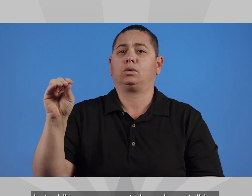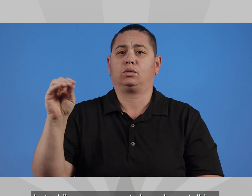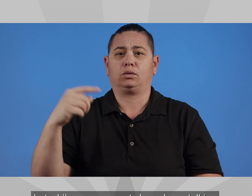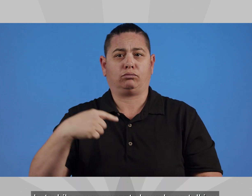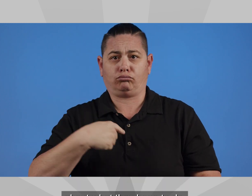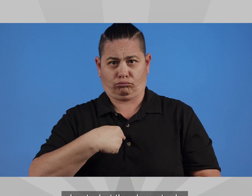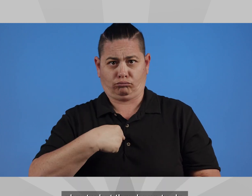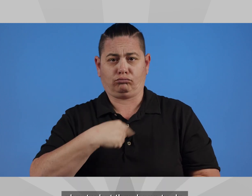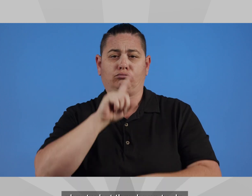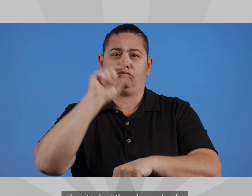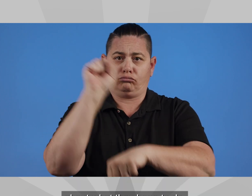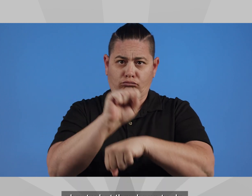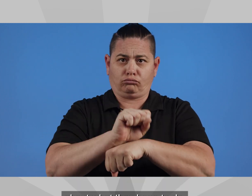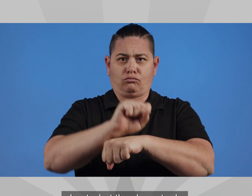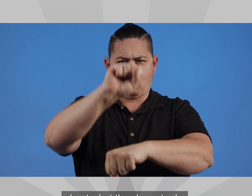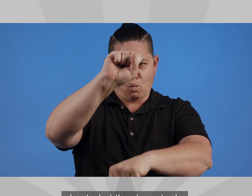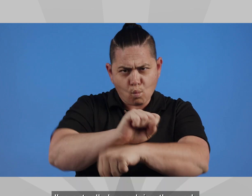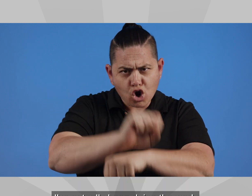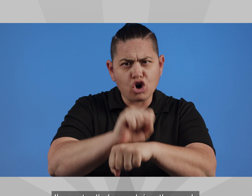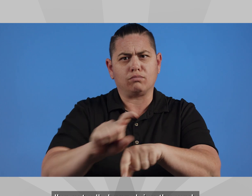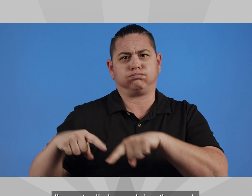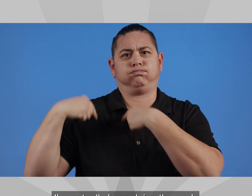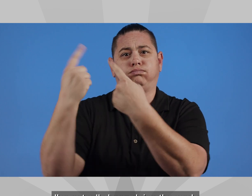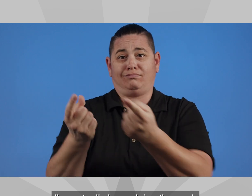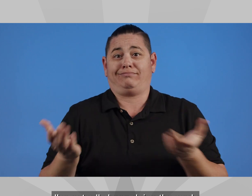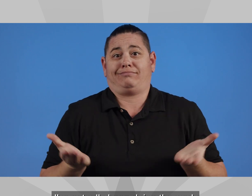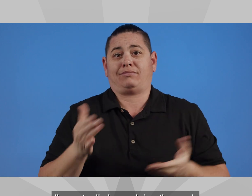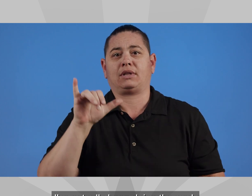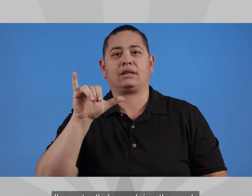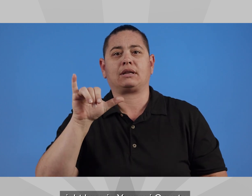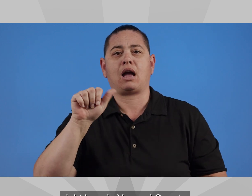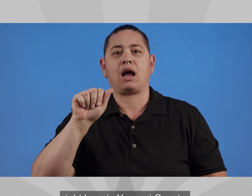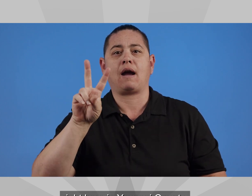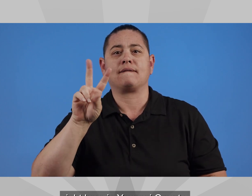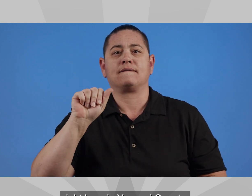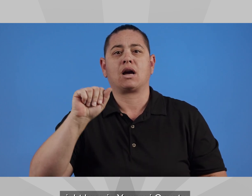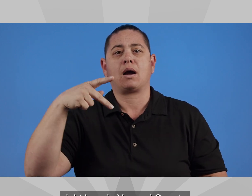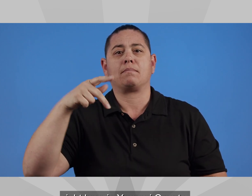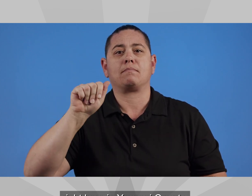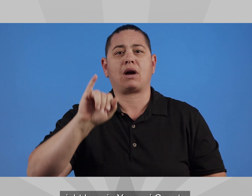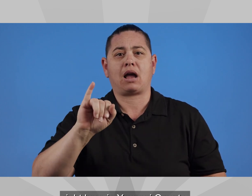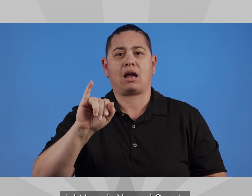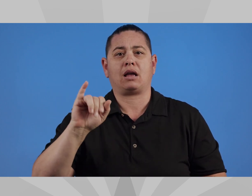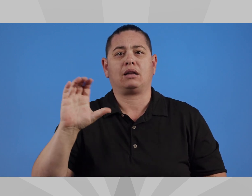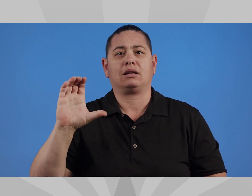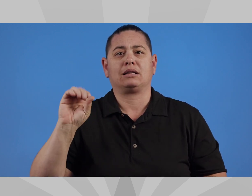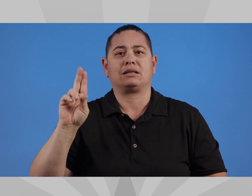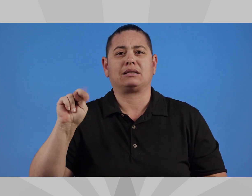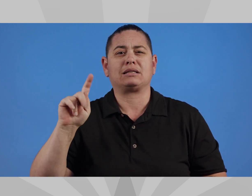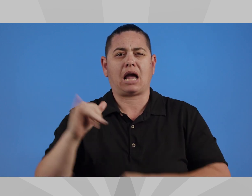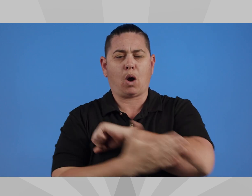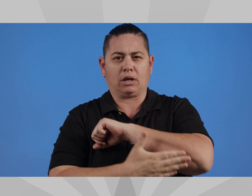opponents have been talking about what they hope to do, I've actually been doing the work right here in Yavapai County.